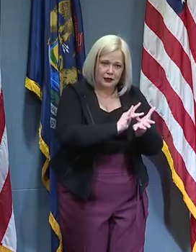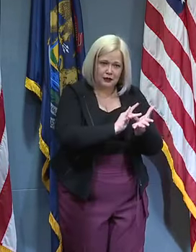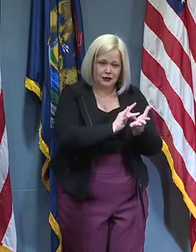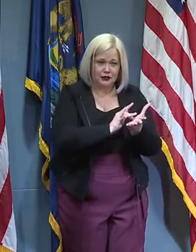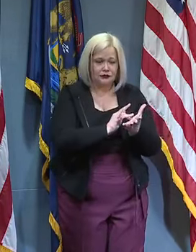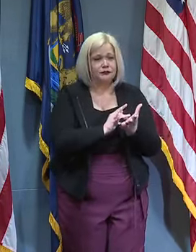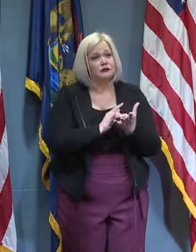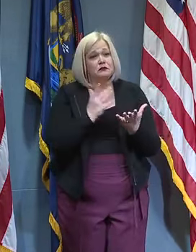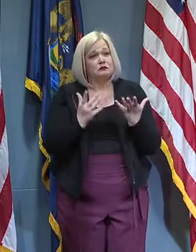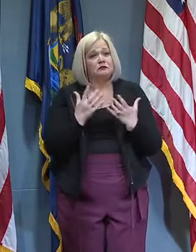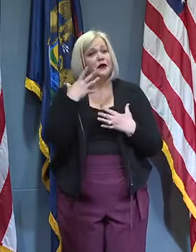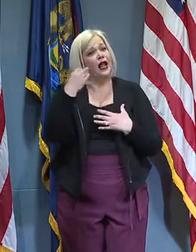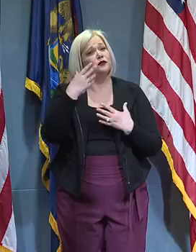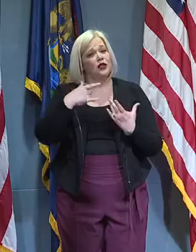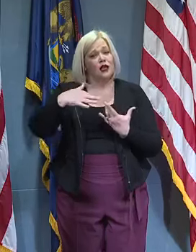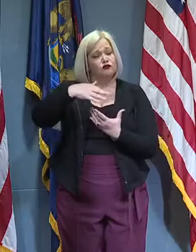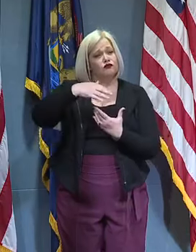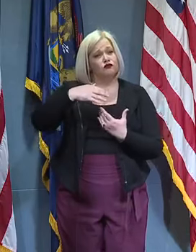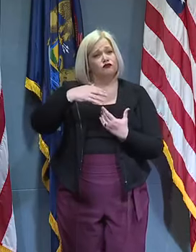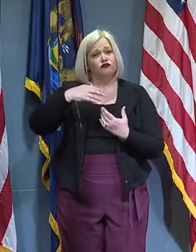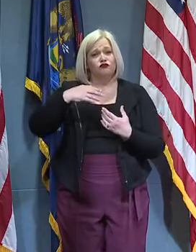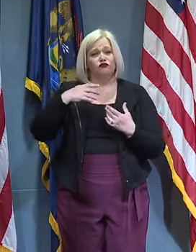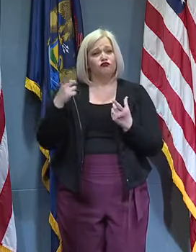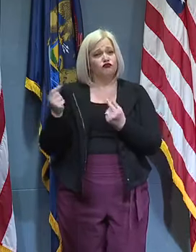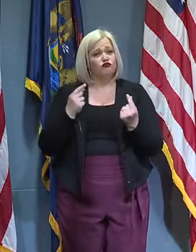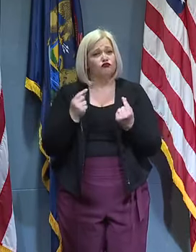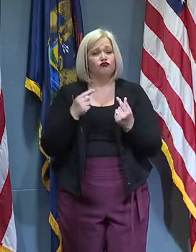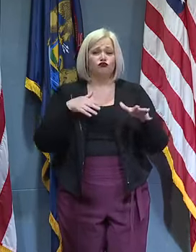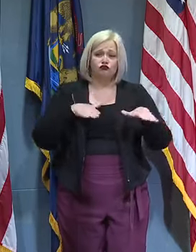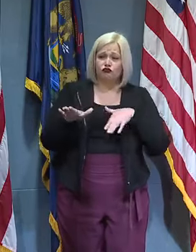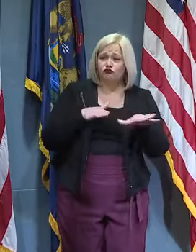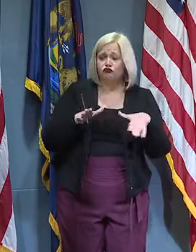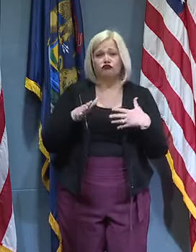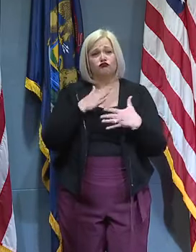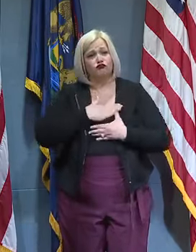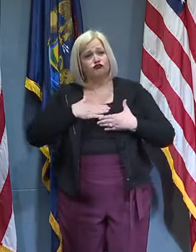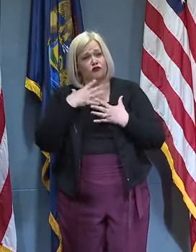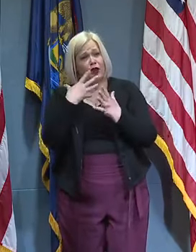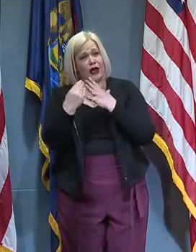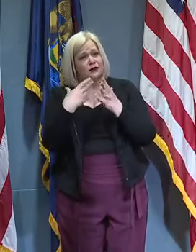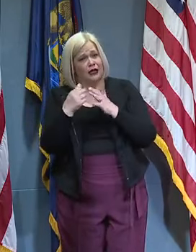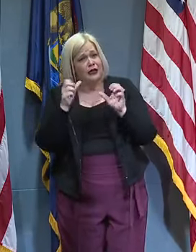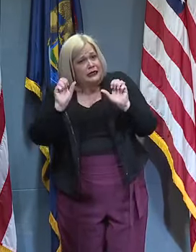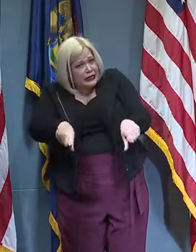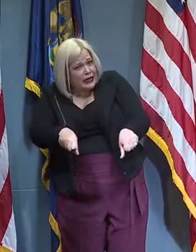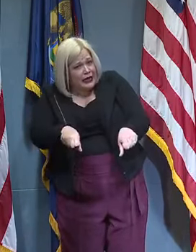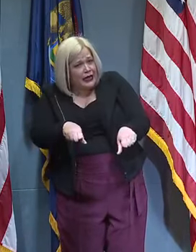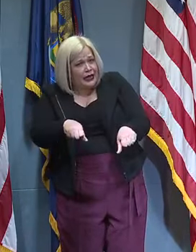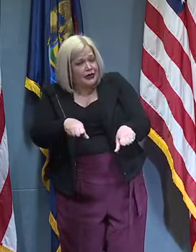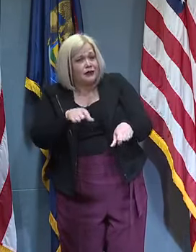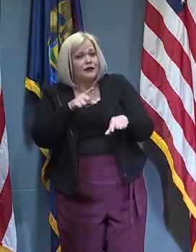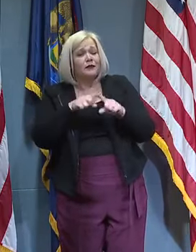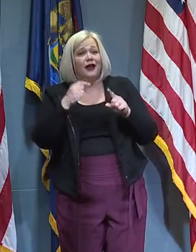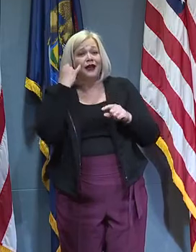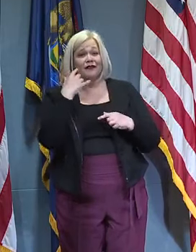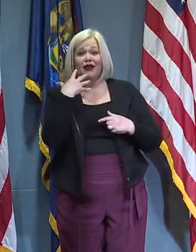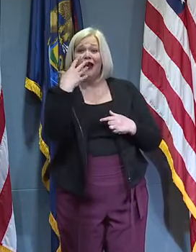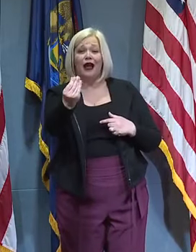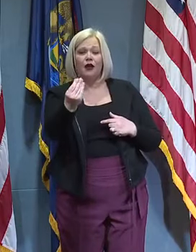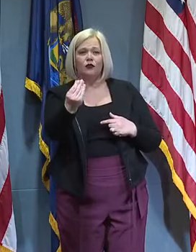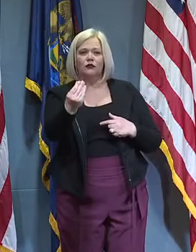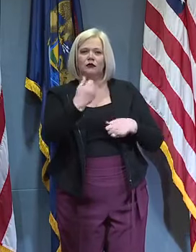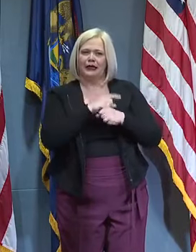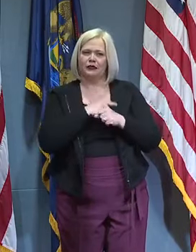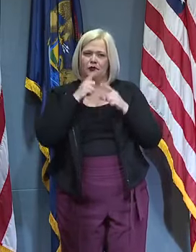activities, or if you're going to work in one of these lower risk fields. And when you do leave your home, please make sure to wear a mask to keep